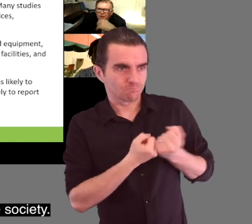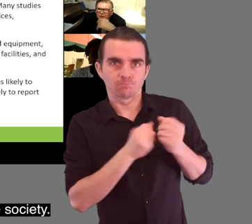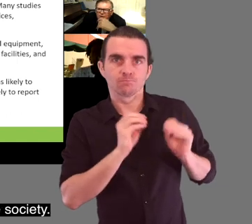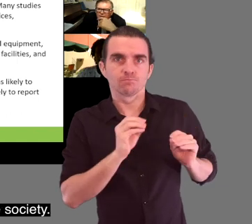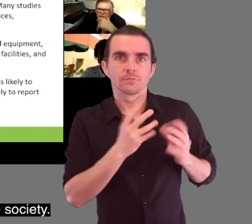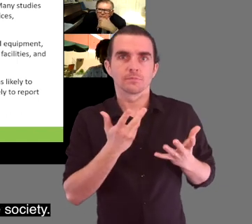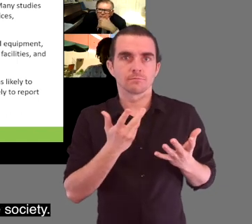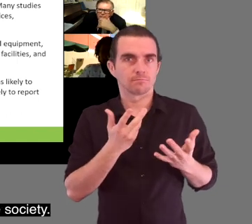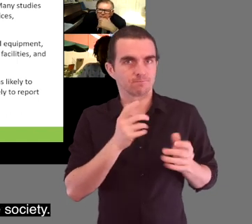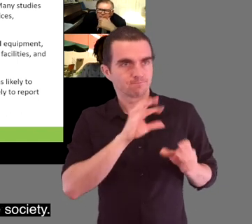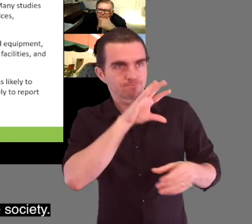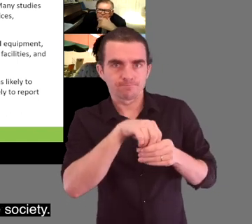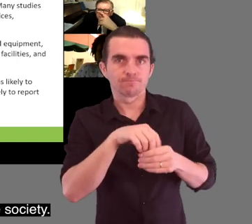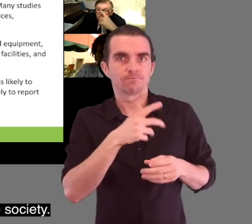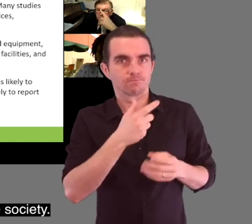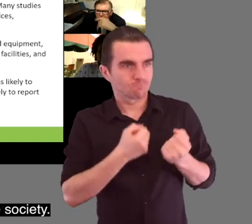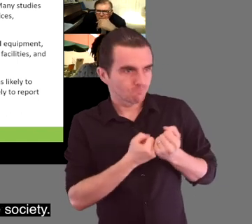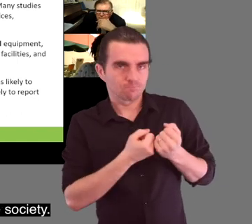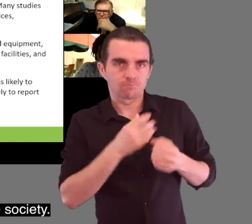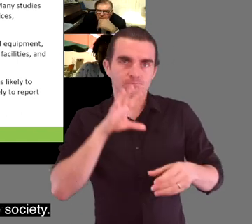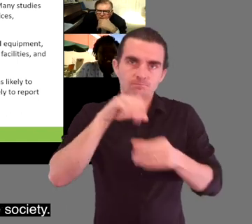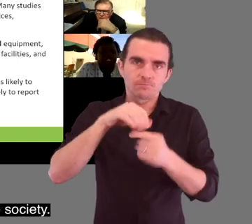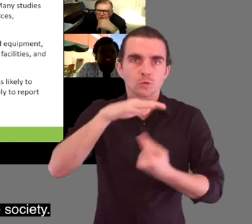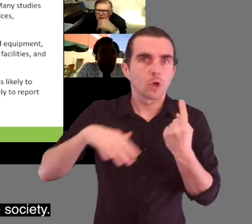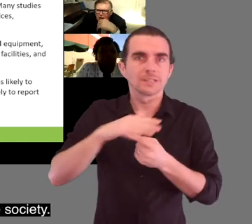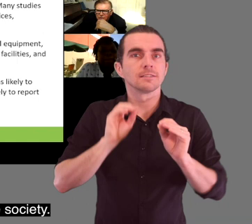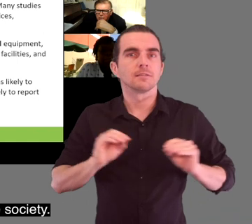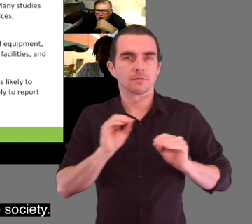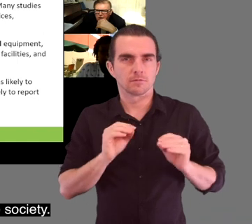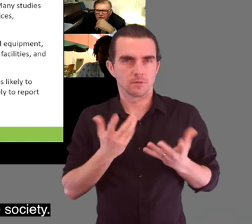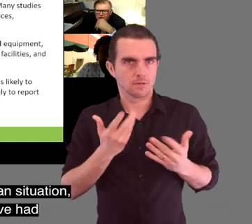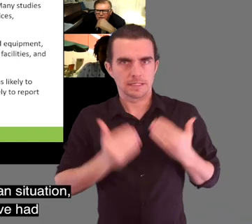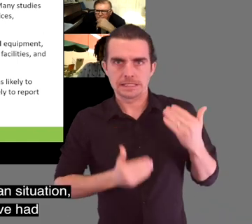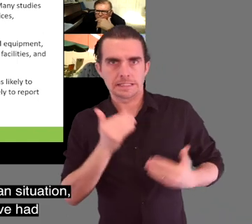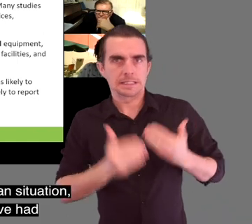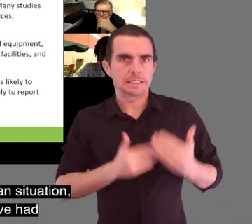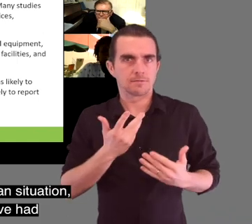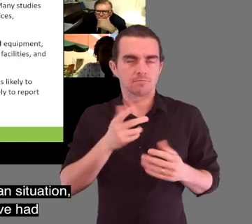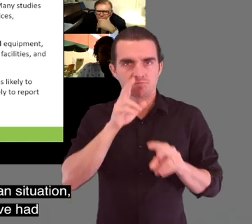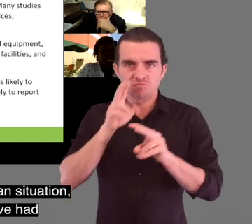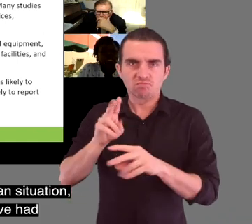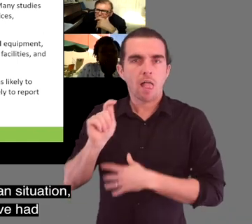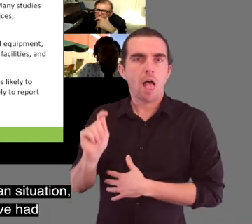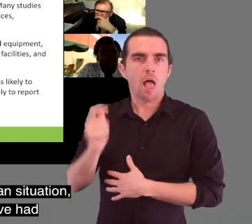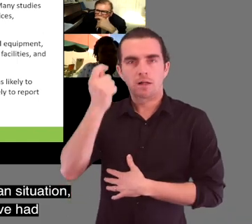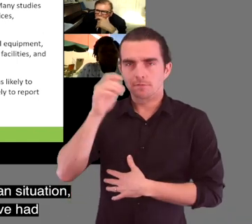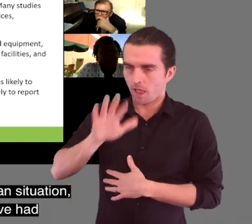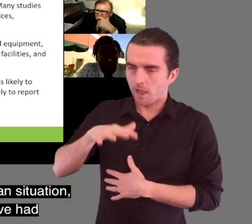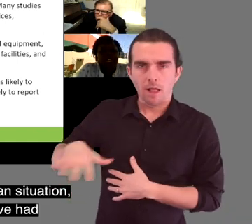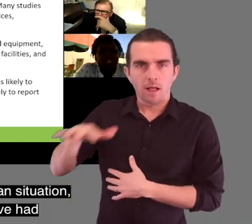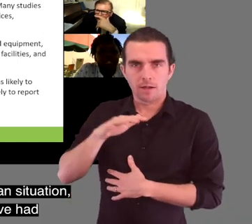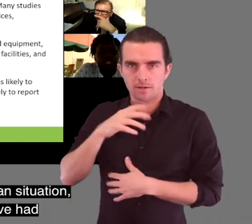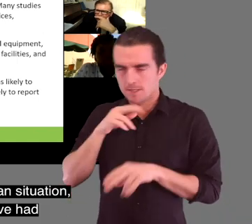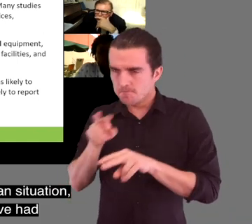can fit and be well provided for in the society. And how's progress? Taking a look at